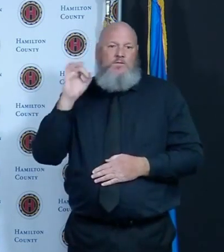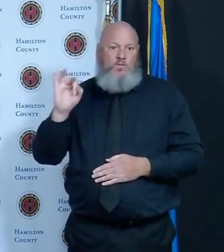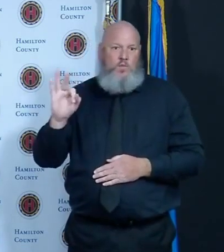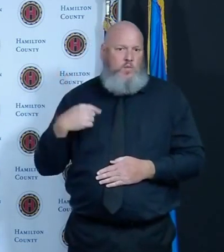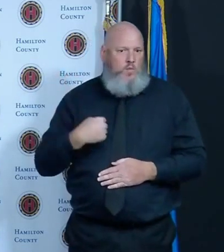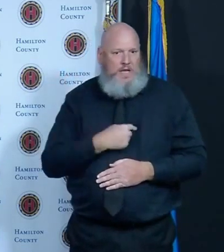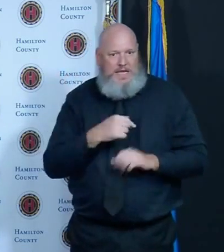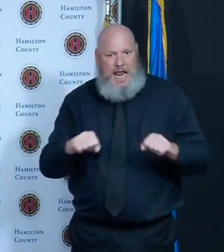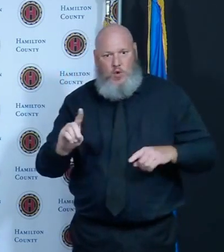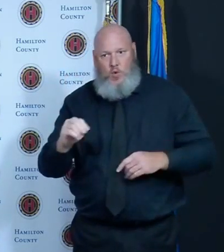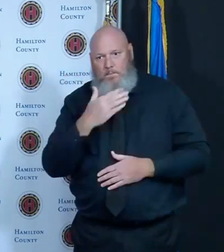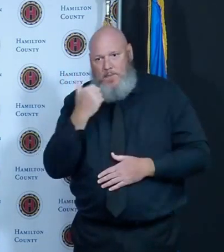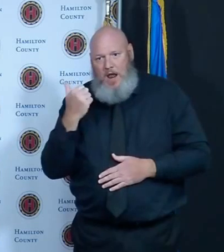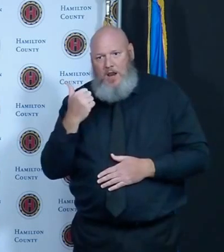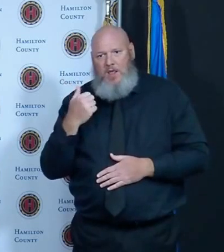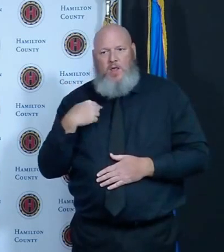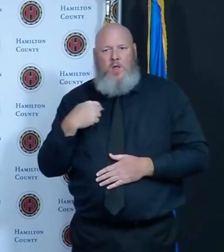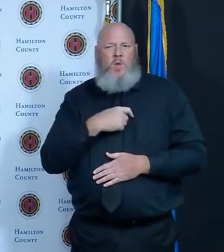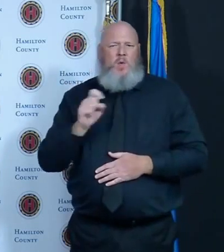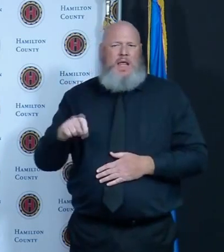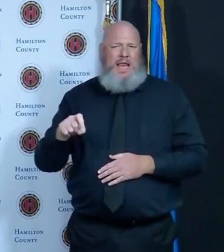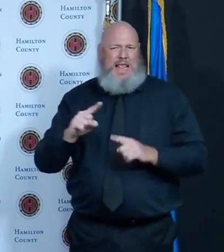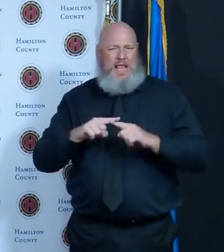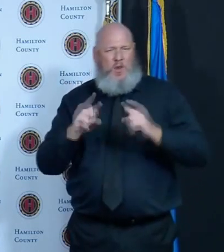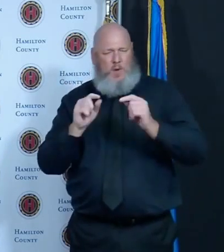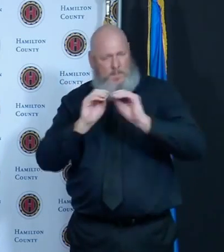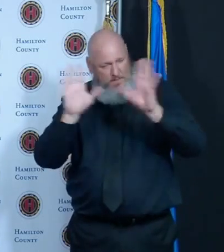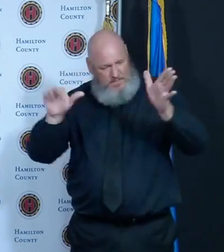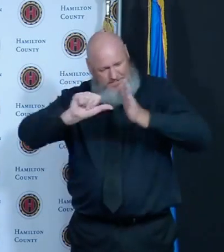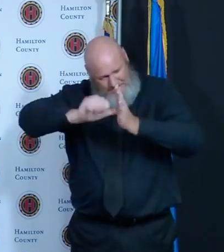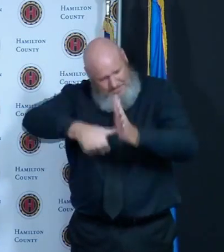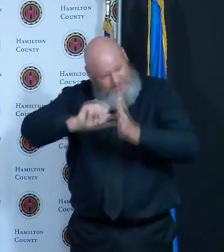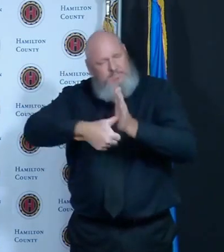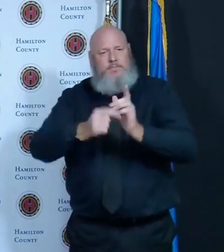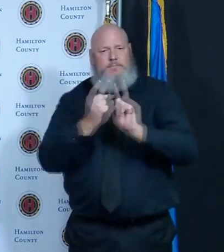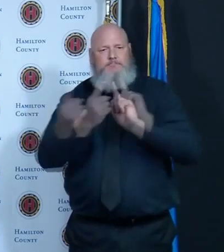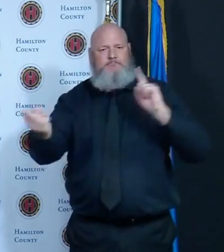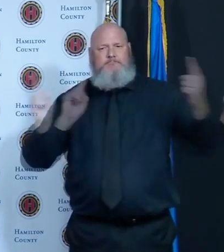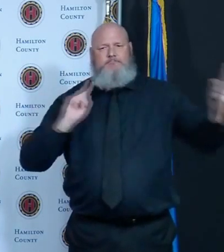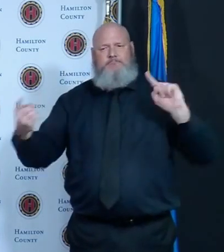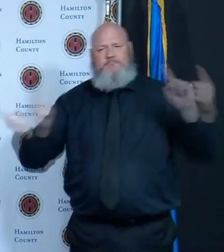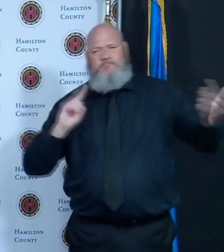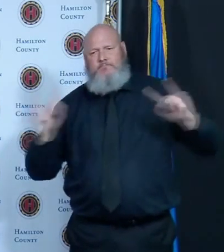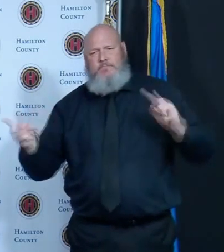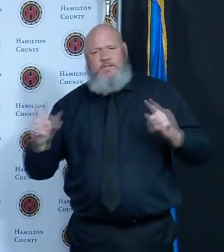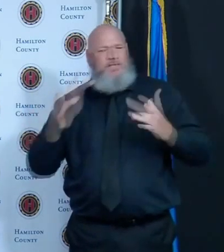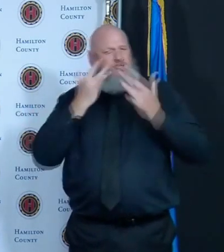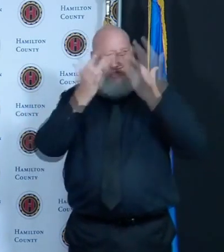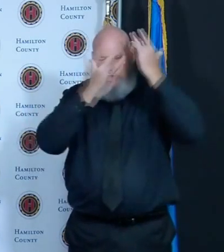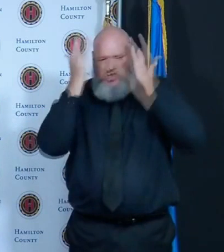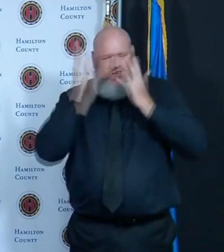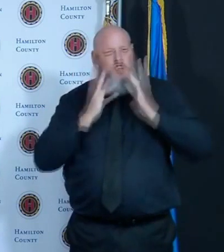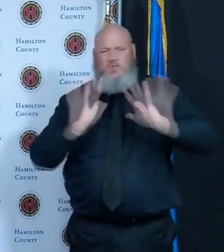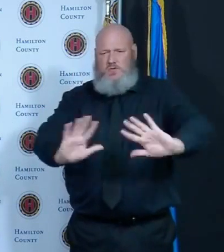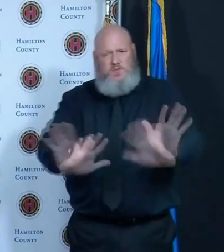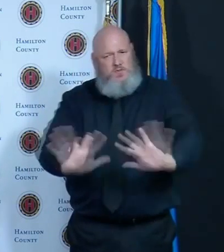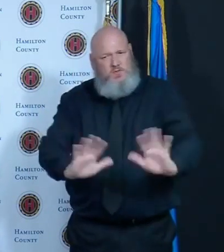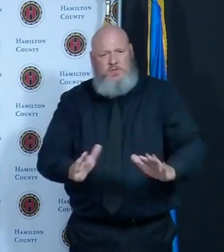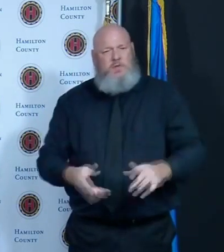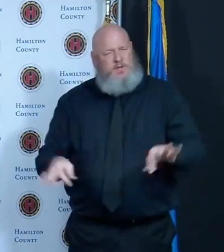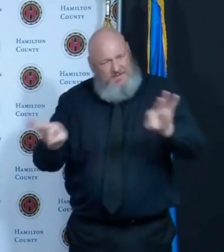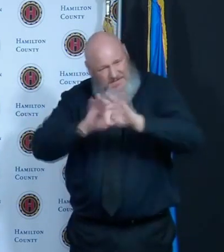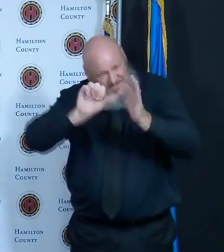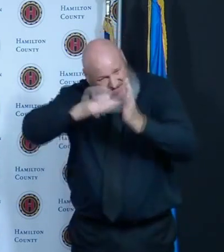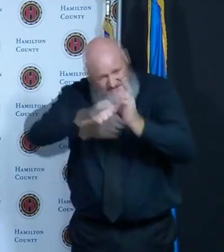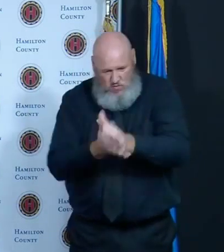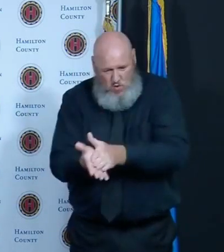safe distancing in particular, washing your hands, don't touch your face, all these messages. But I do think